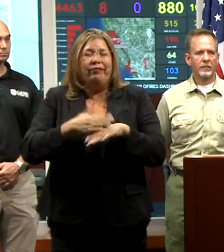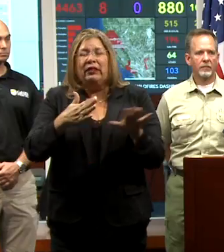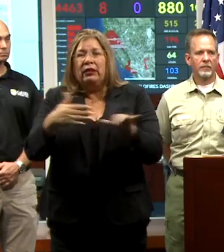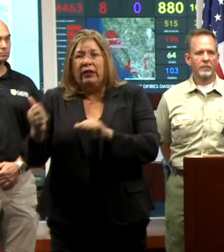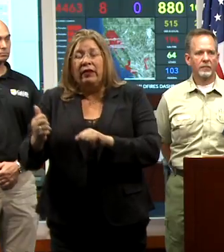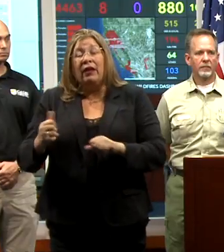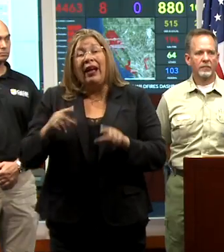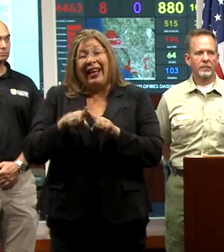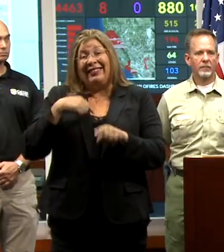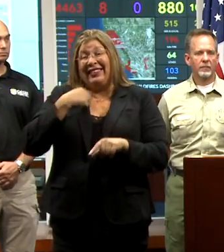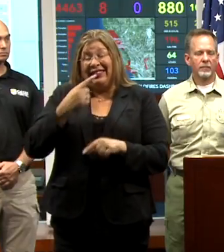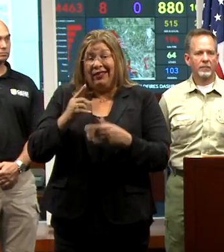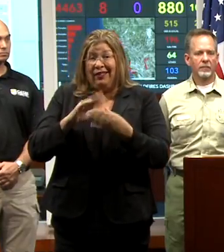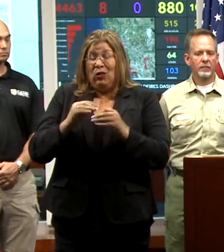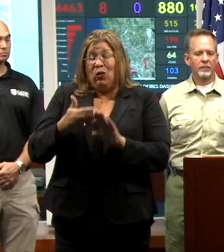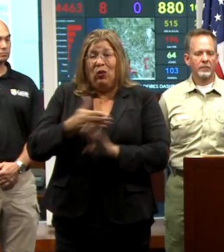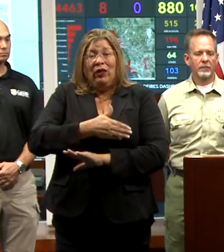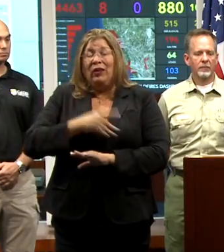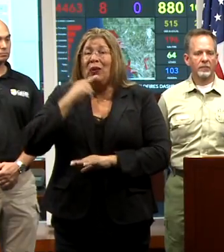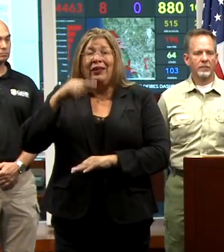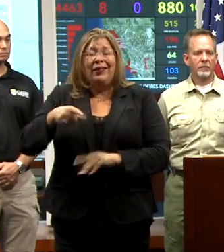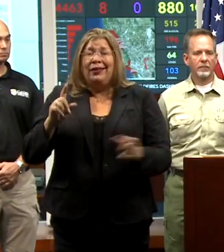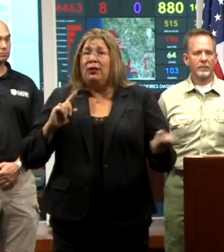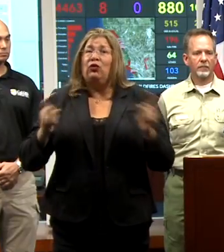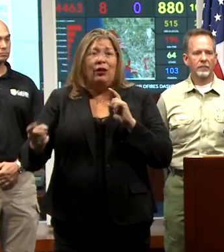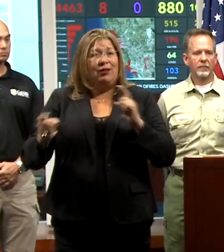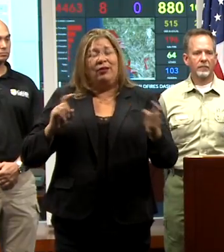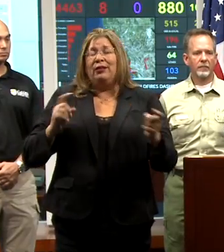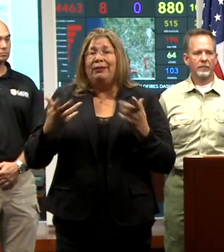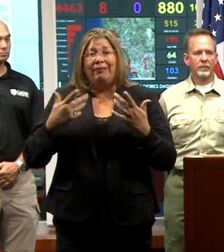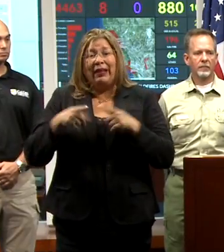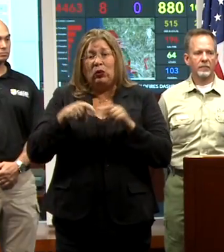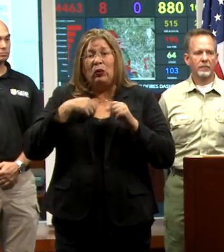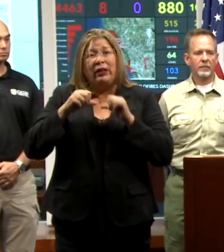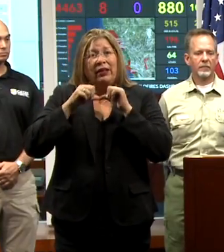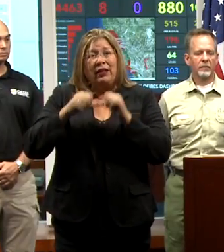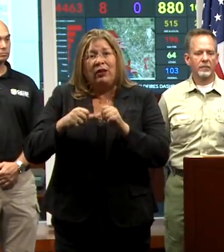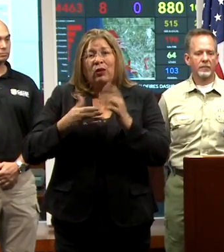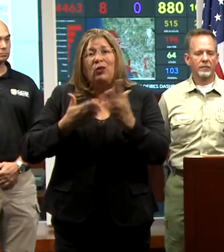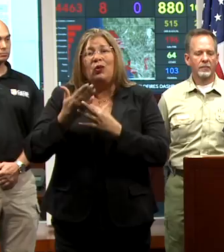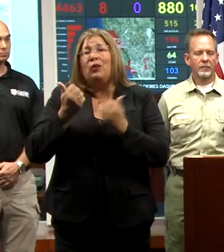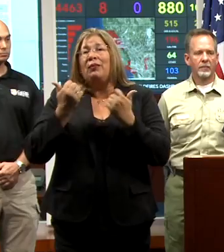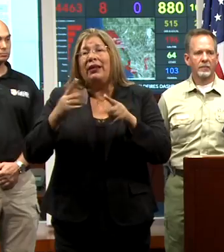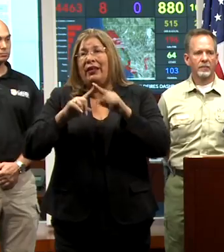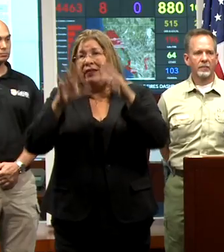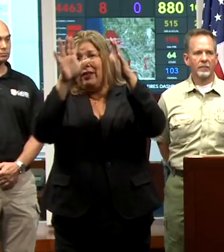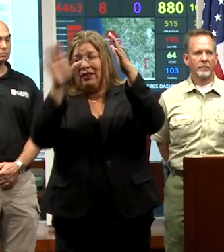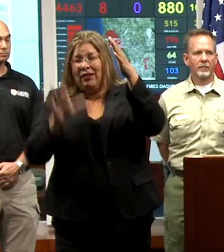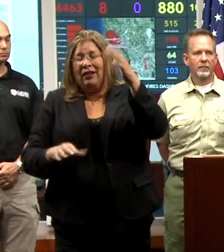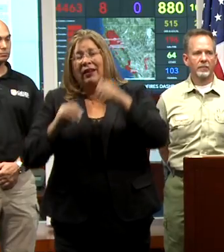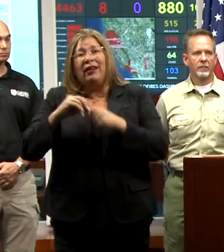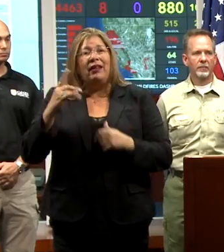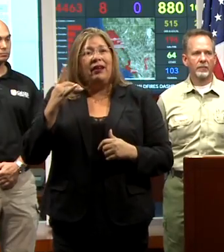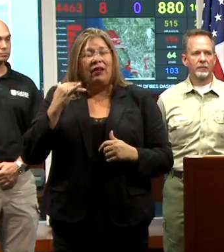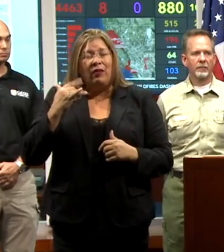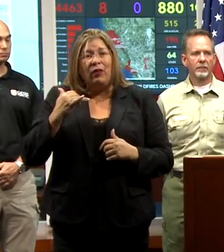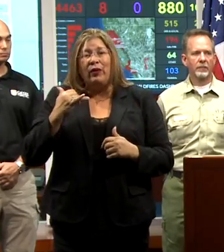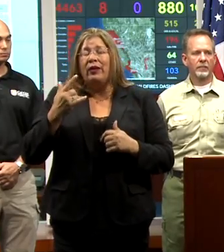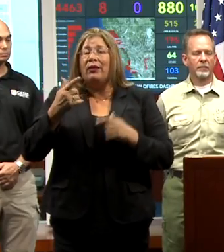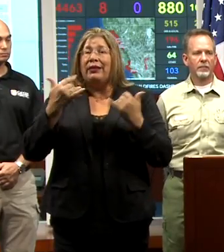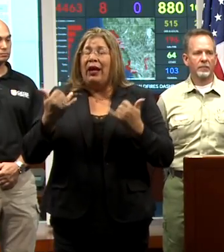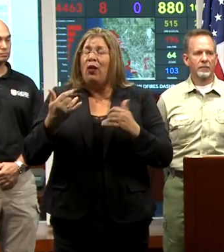stated earlier, it's a very dynamic situation as we continue throughout numerous geographic areas of Northern California operating